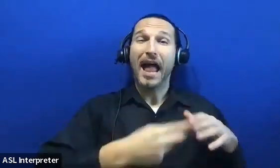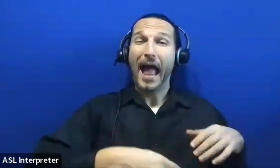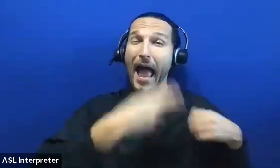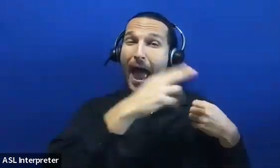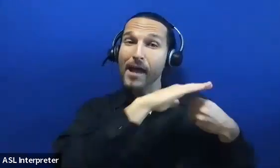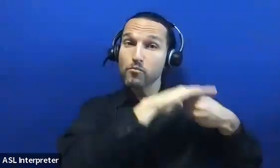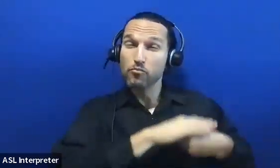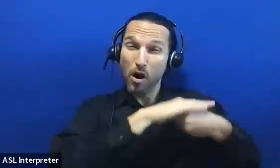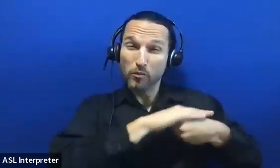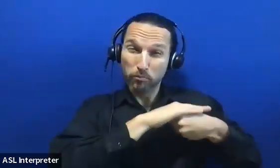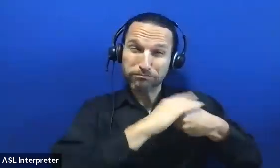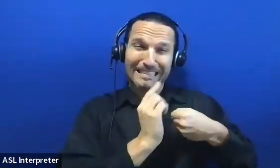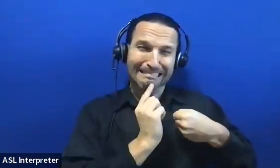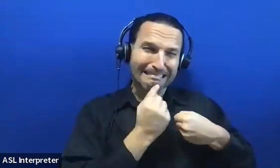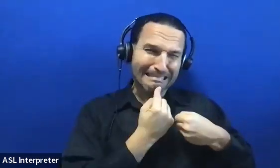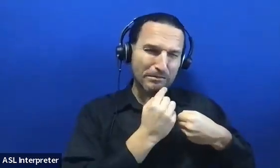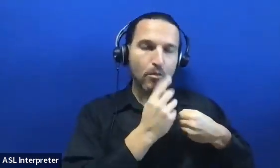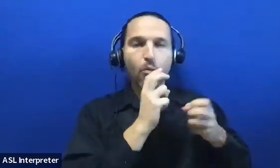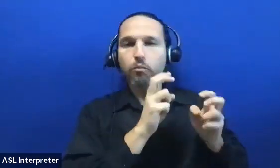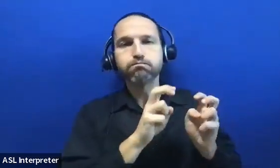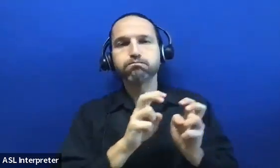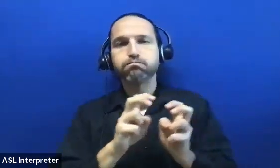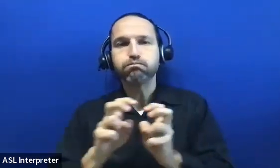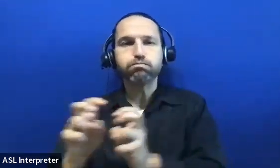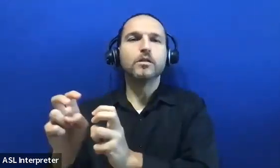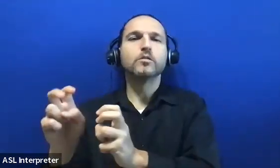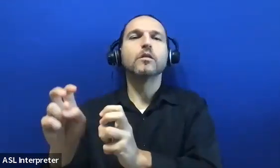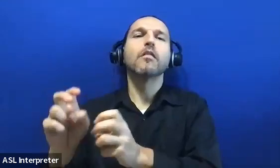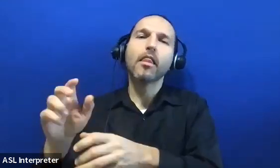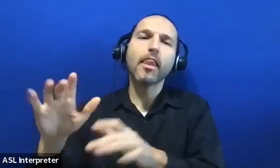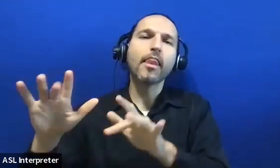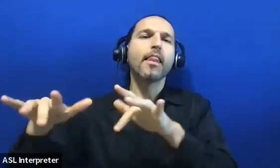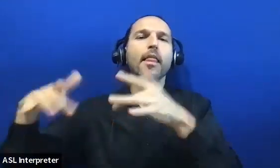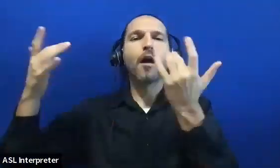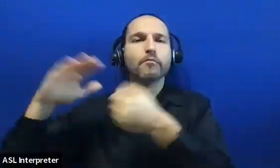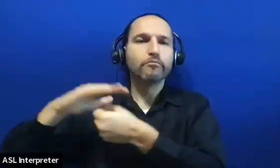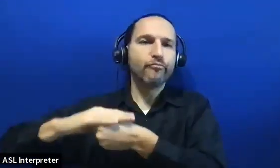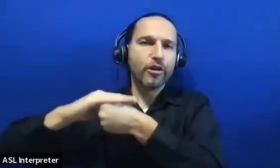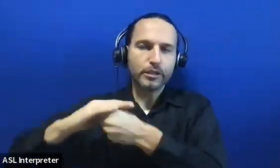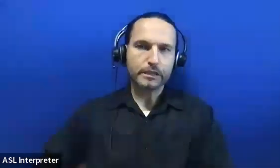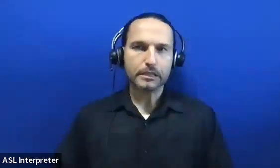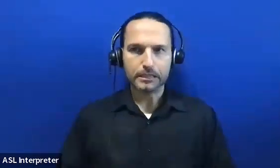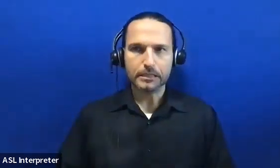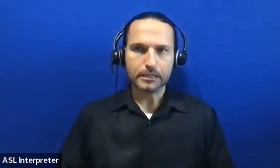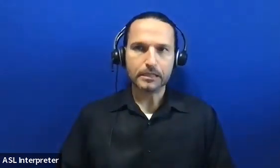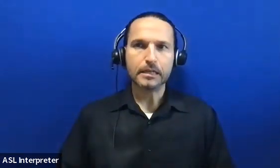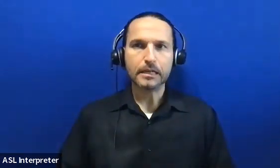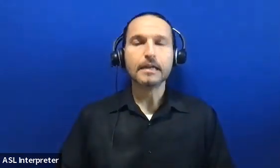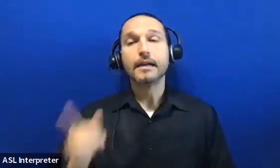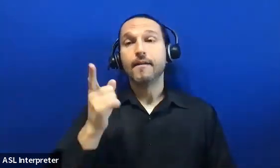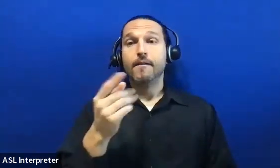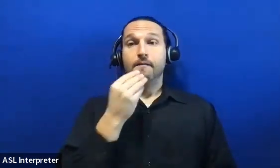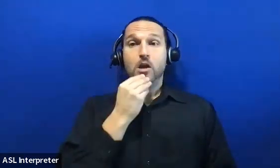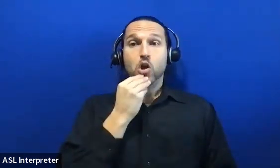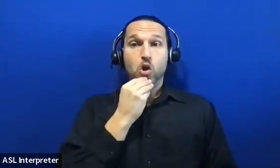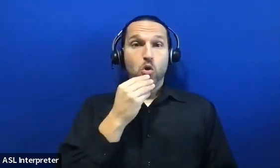pressure to low pressure. And I like to use this down facing arrow as a way to remind us that when we put food in our mouth, we